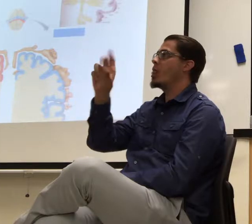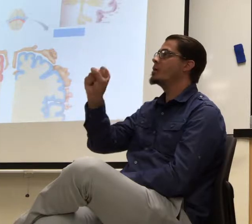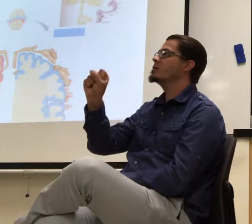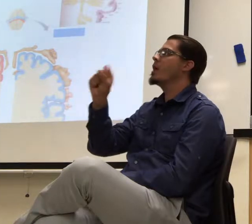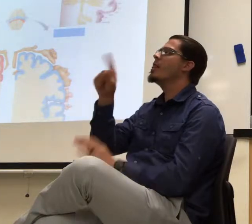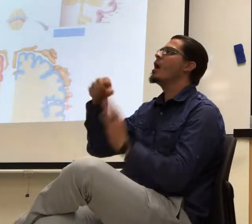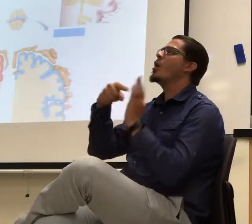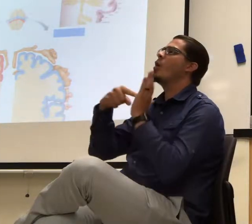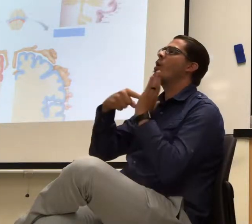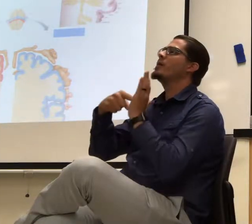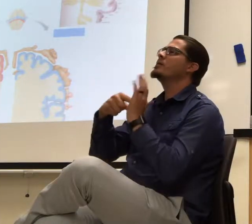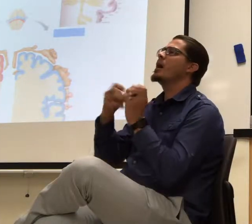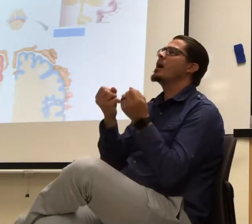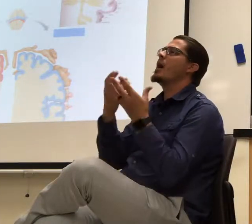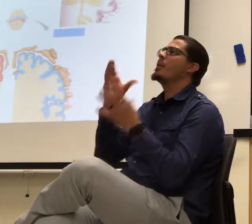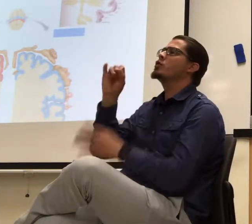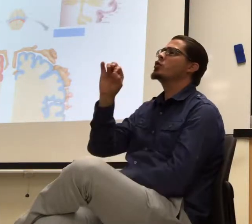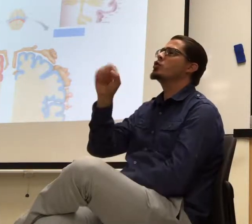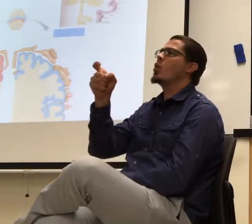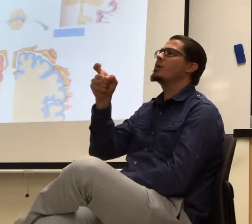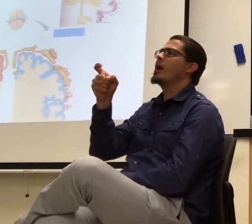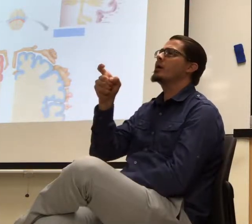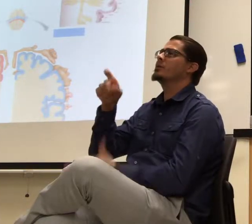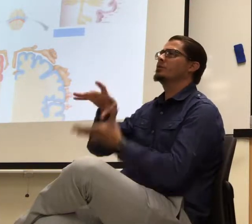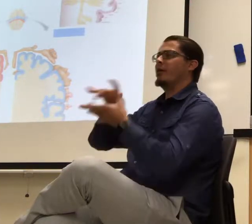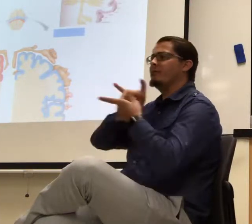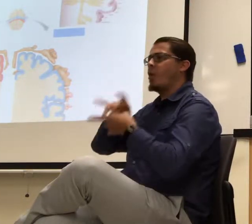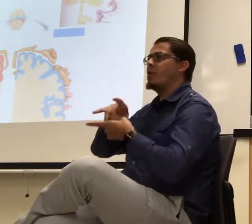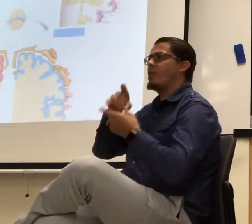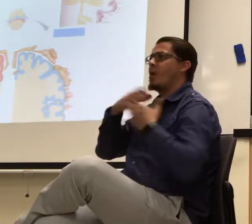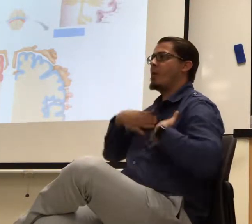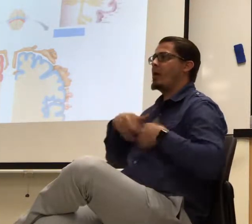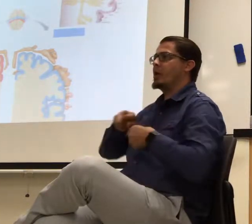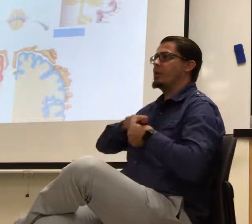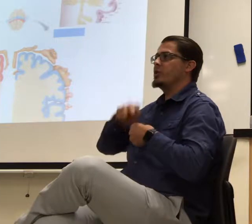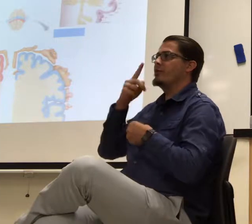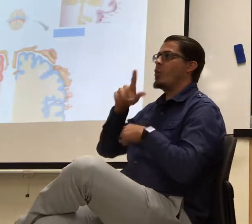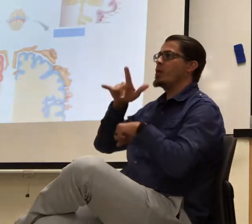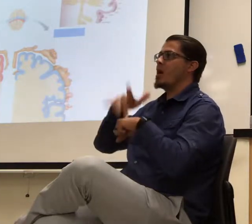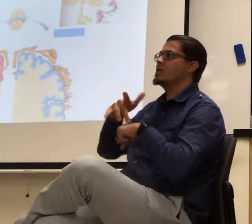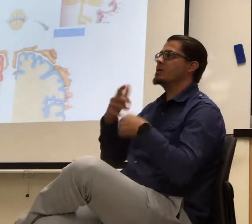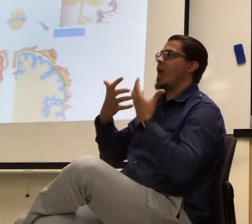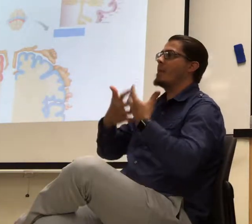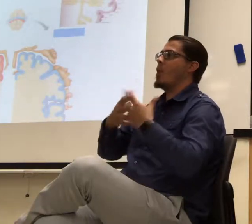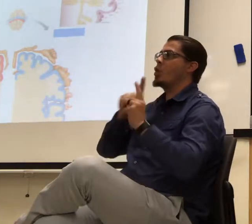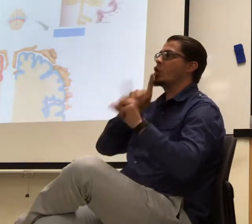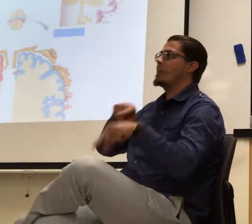represents the amount of cortex devoted to a body region for touching and for motor command.